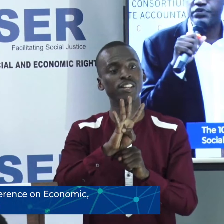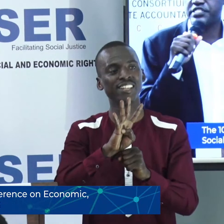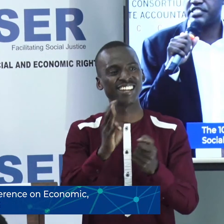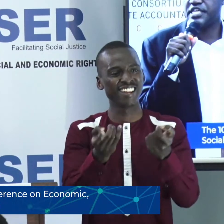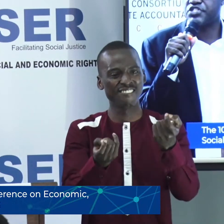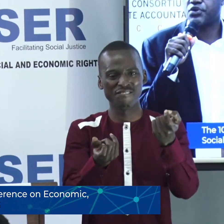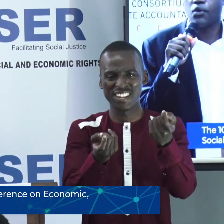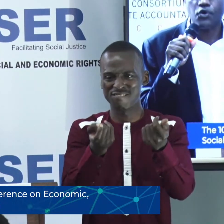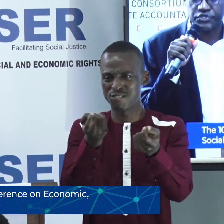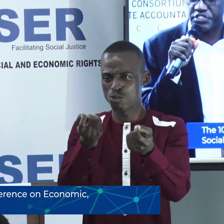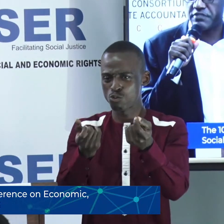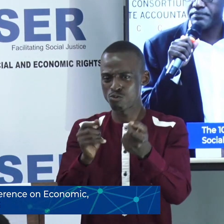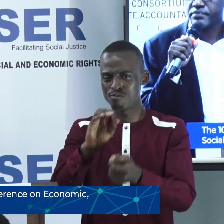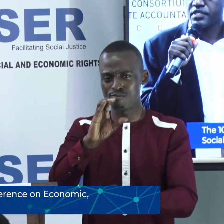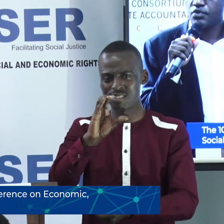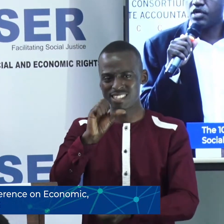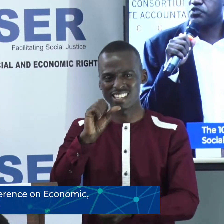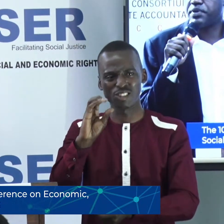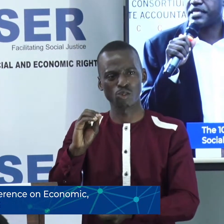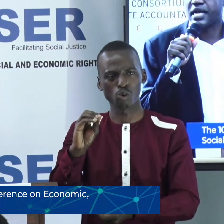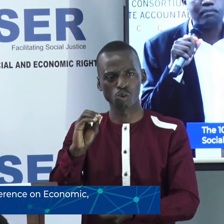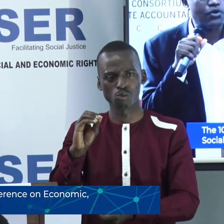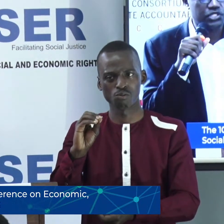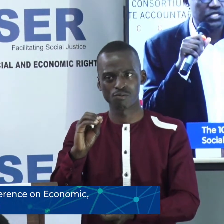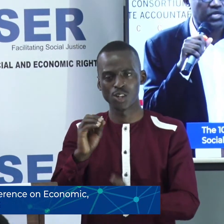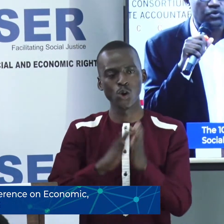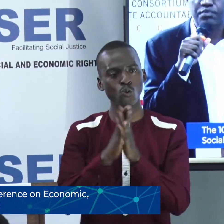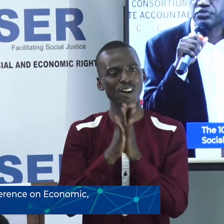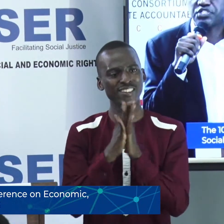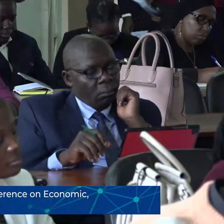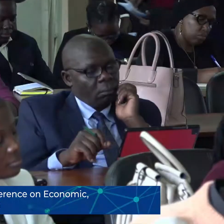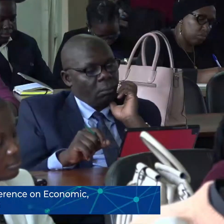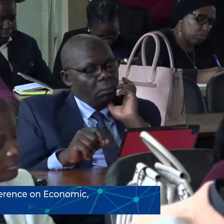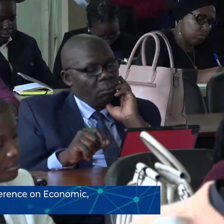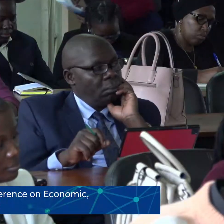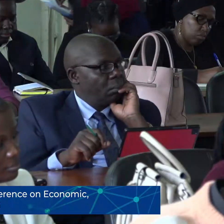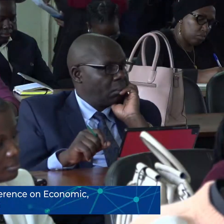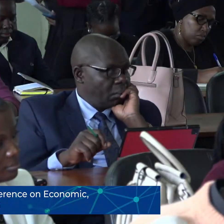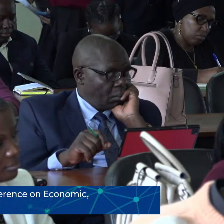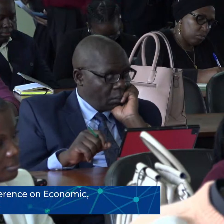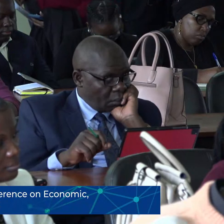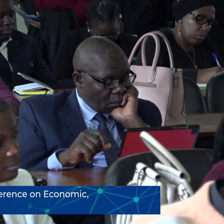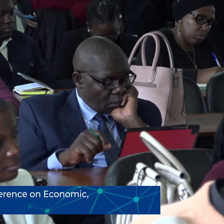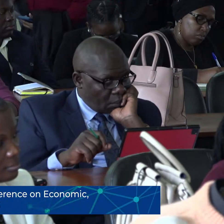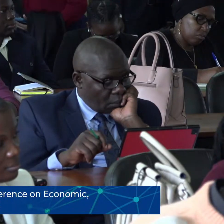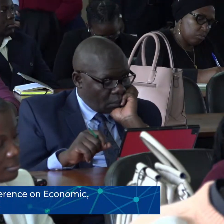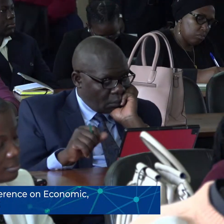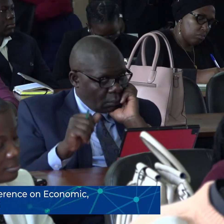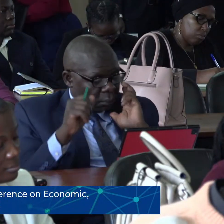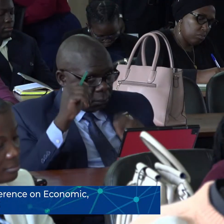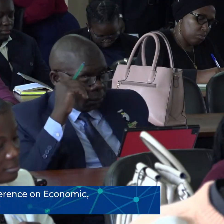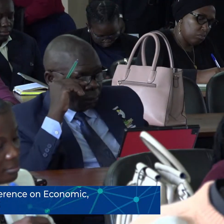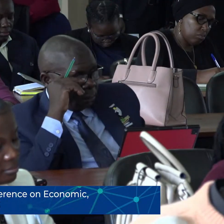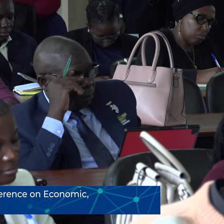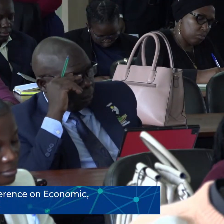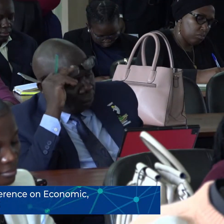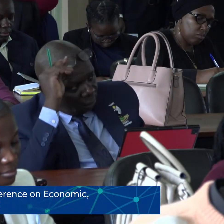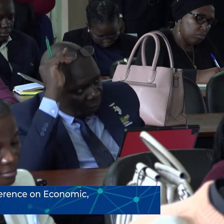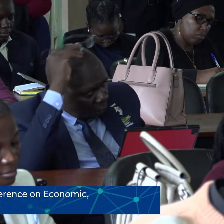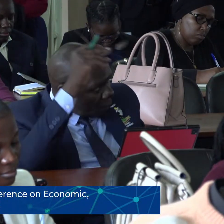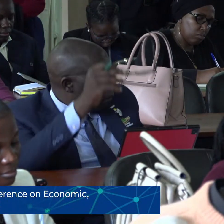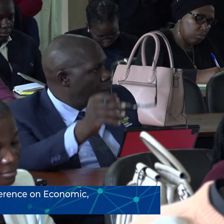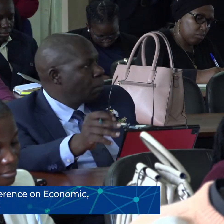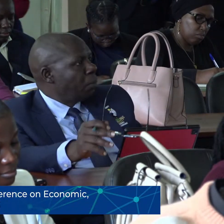few CSOs were speaking about economic, social, and cultural rights. Very few CSOs had these rights